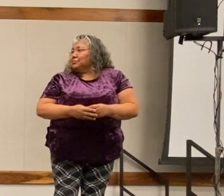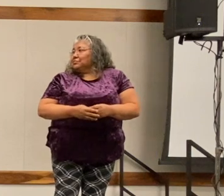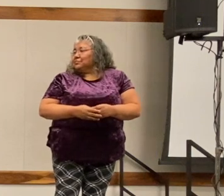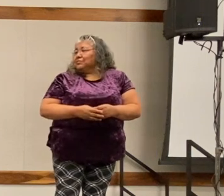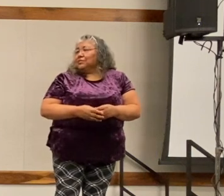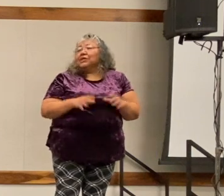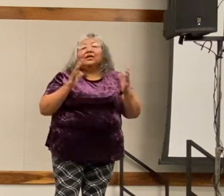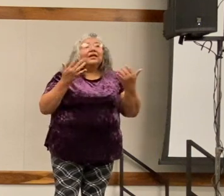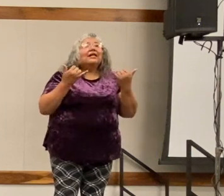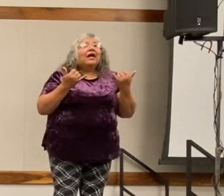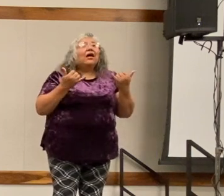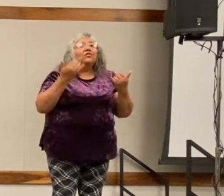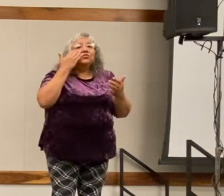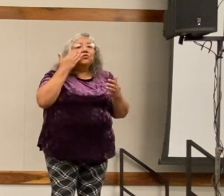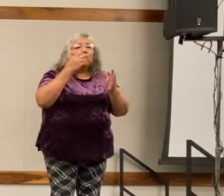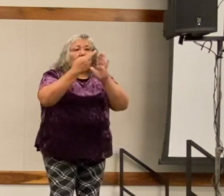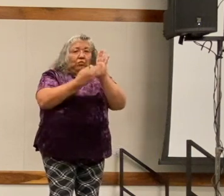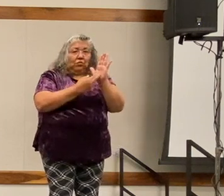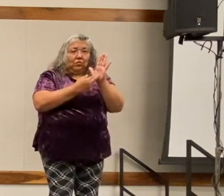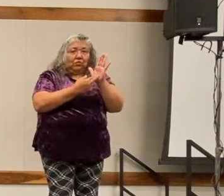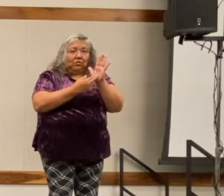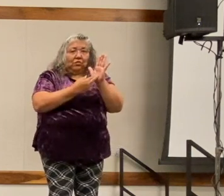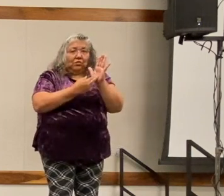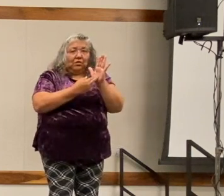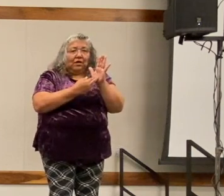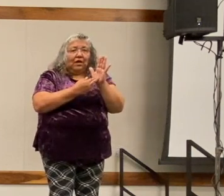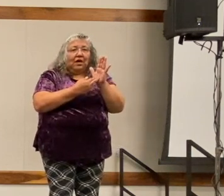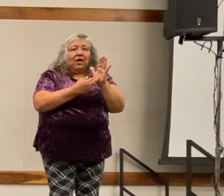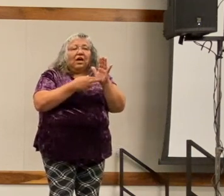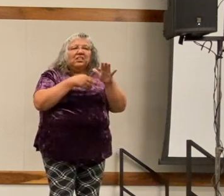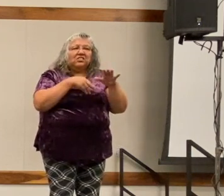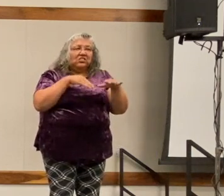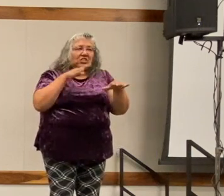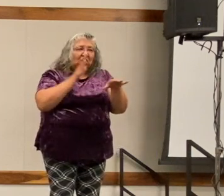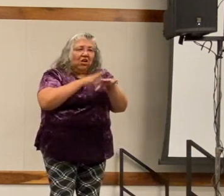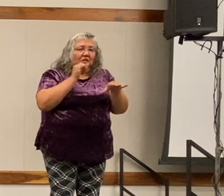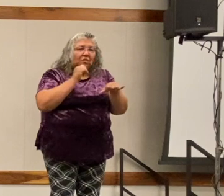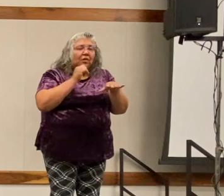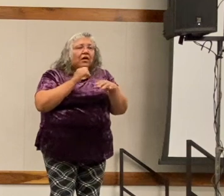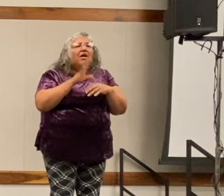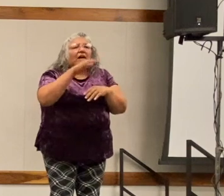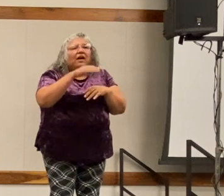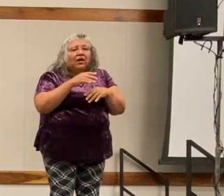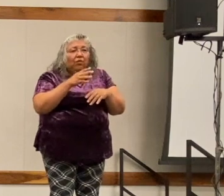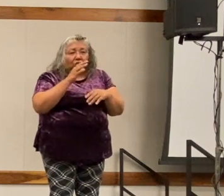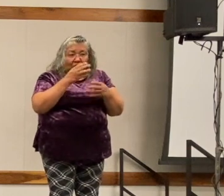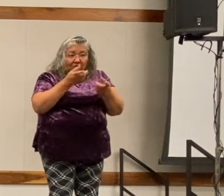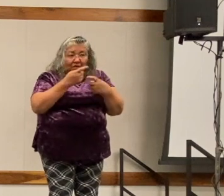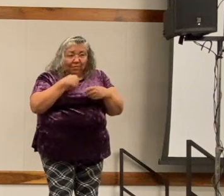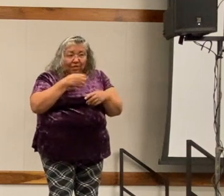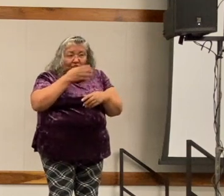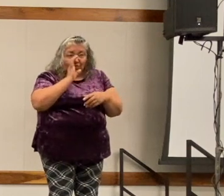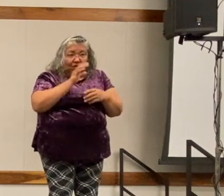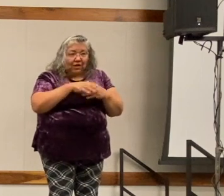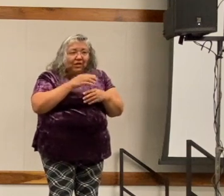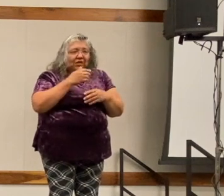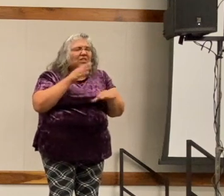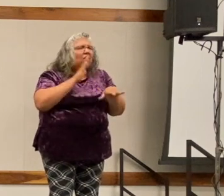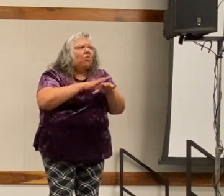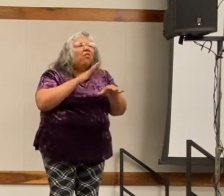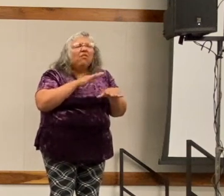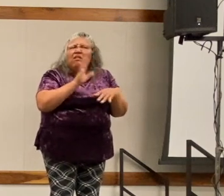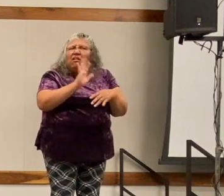So she knows the rules, and she calls him out because he says, "Hey man, will you give me a drink?" And she calls him